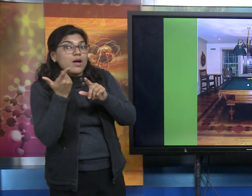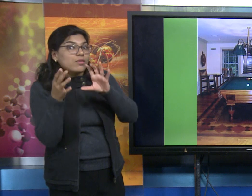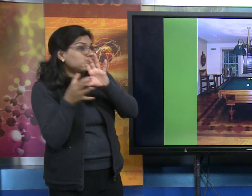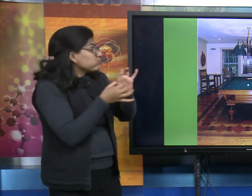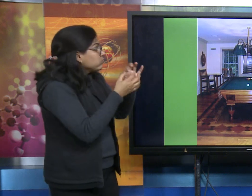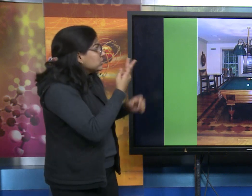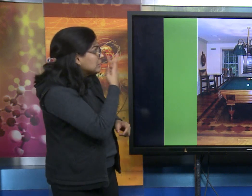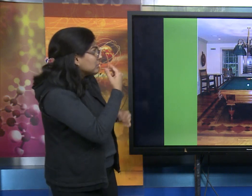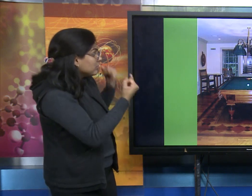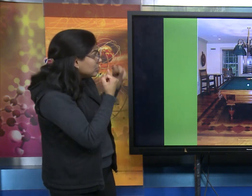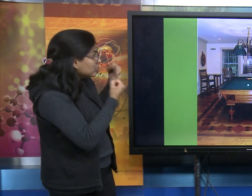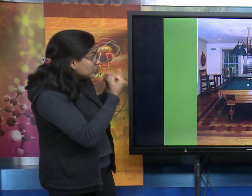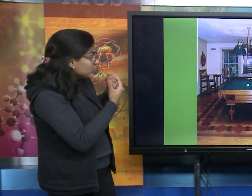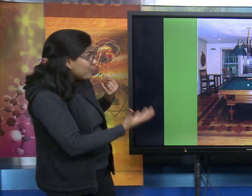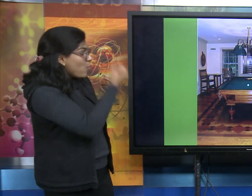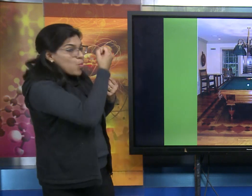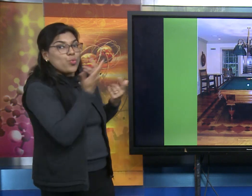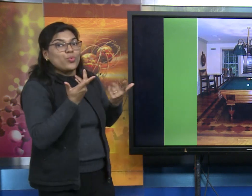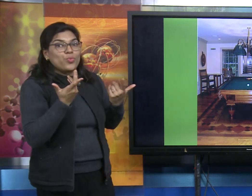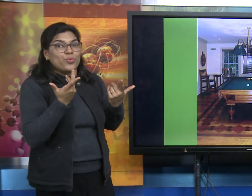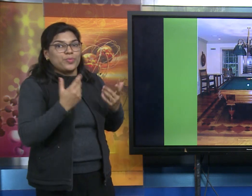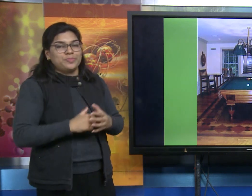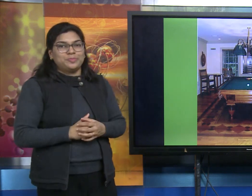Any polygon can you see? You have to search.